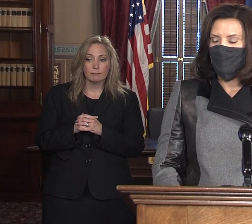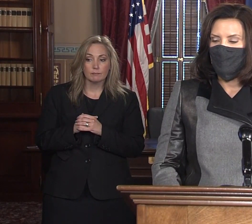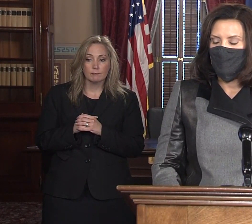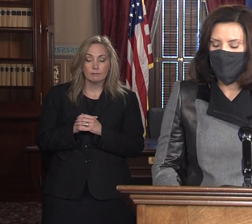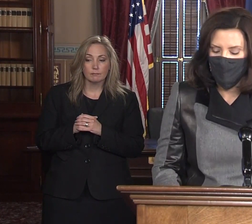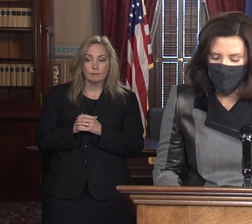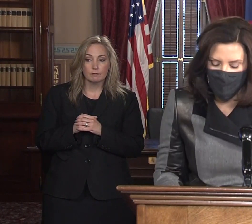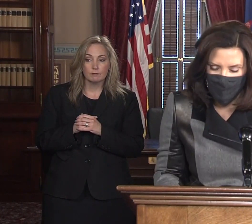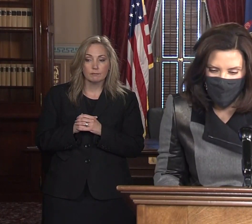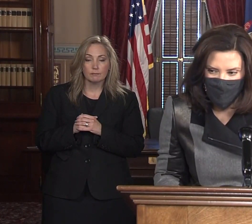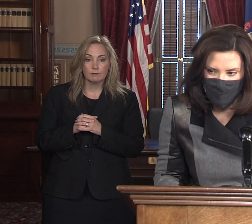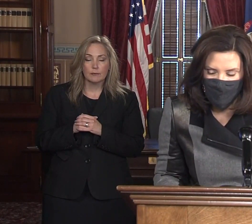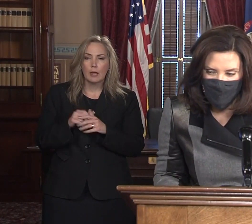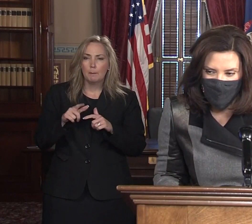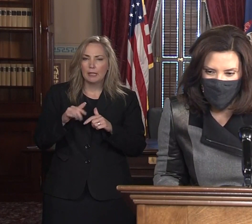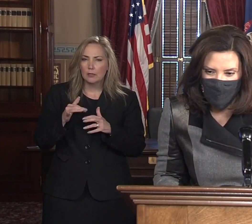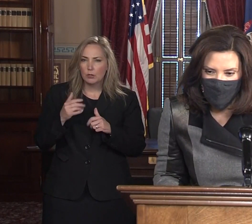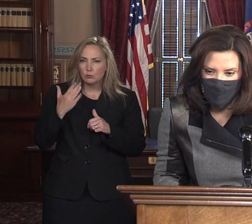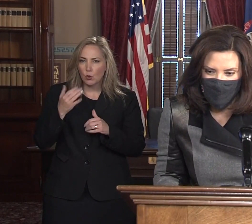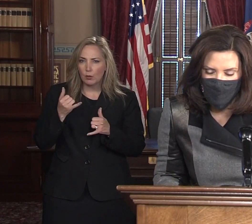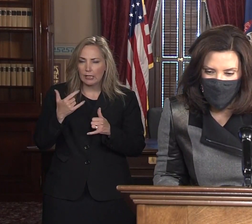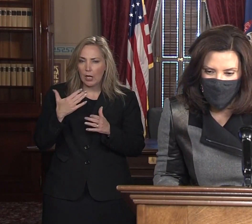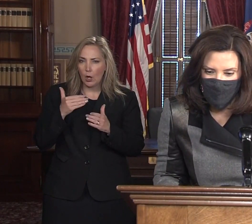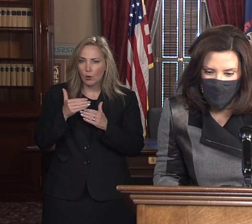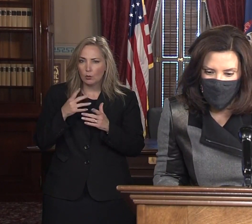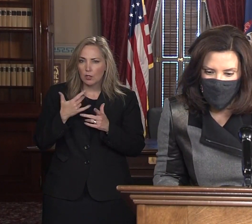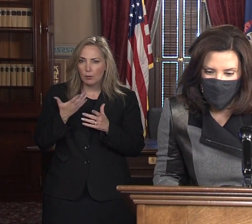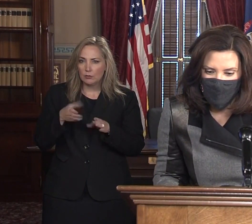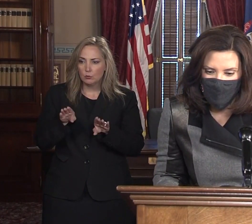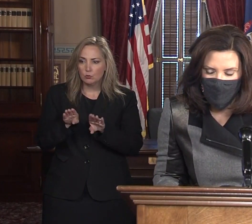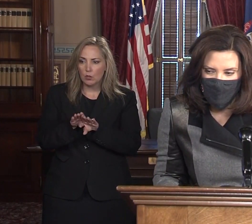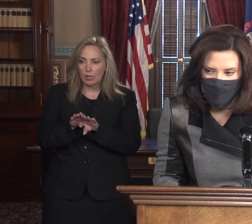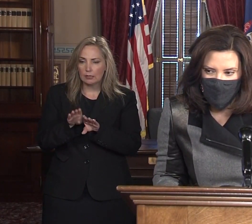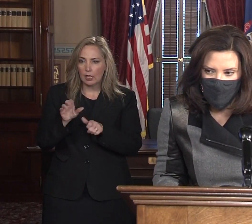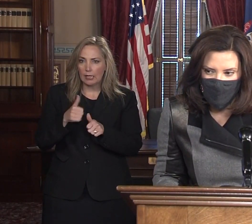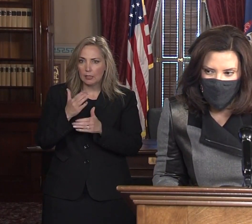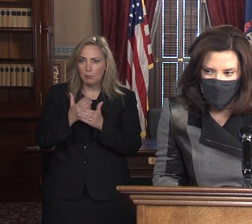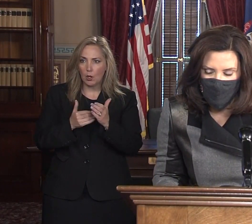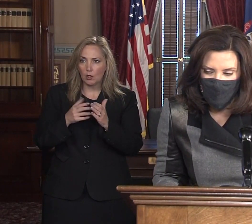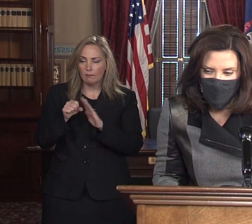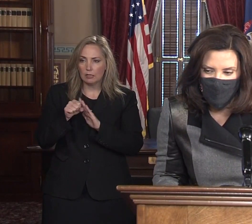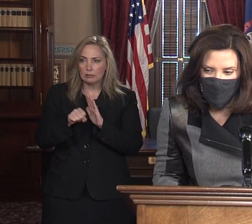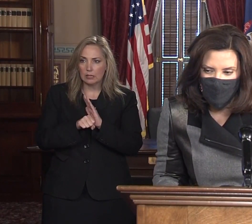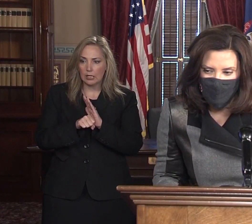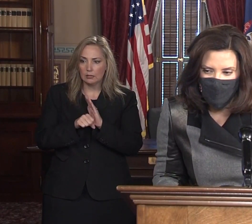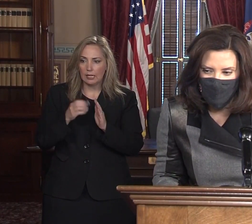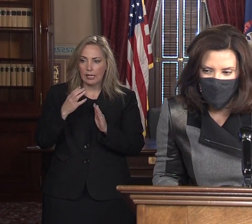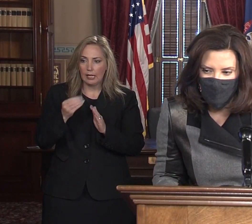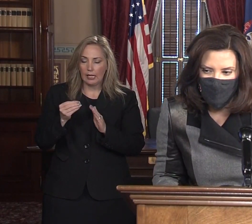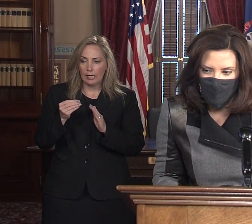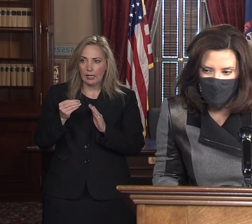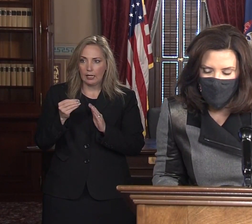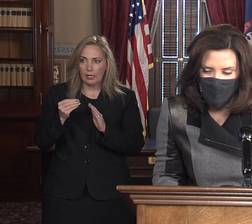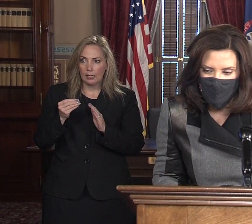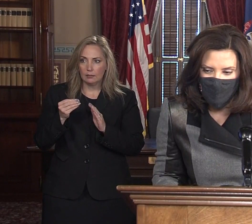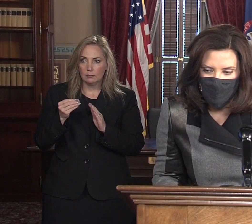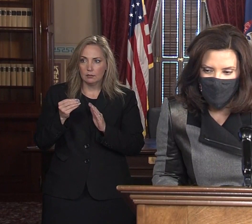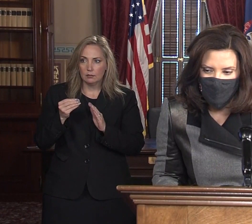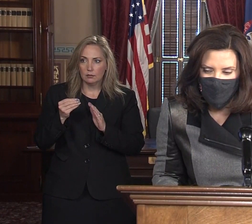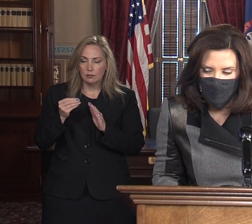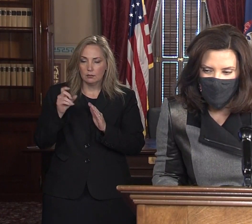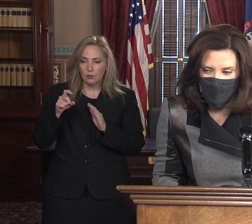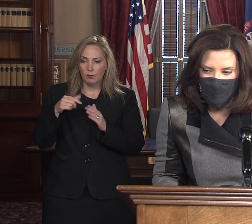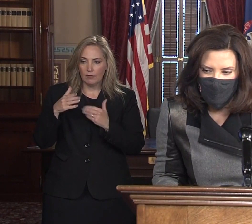Based on what you know right now, how close are we to shutting down any portions of the state? And you eventually have to